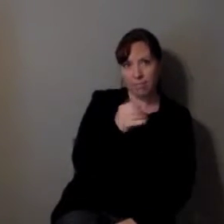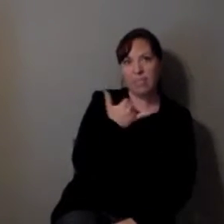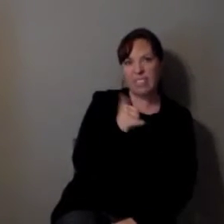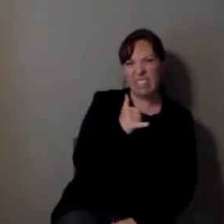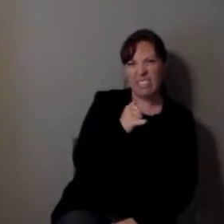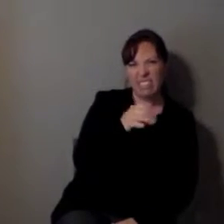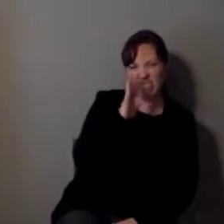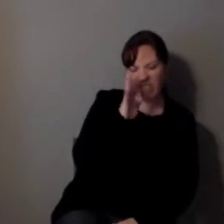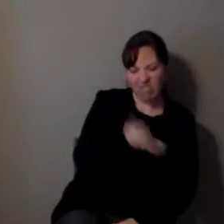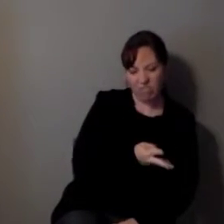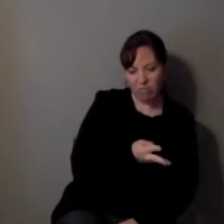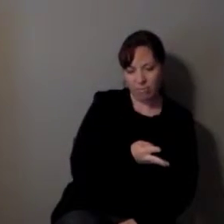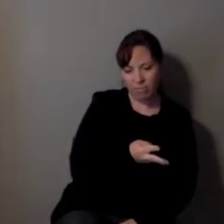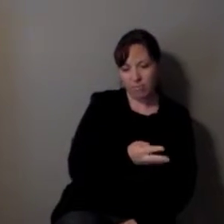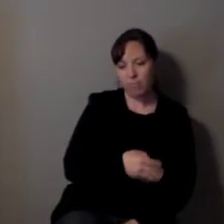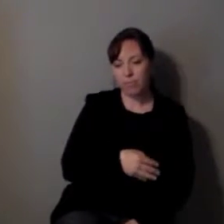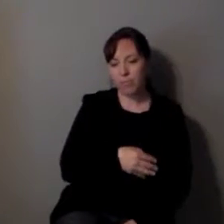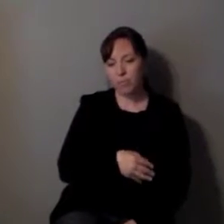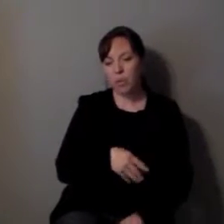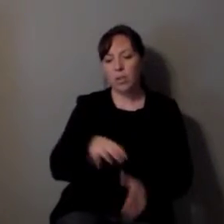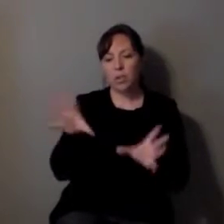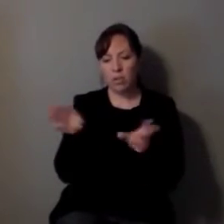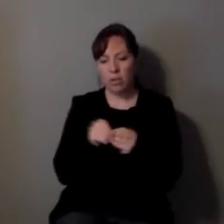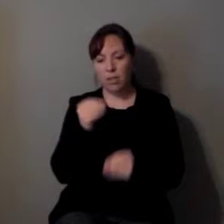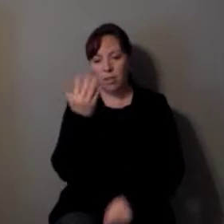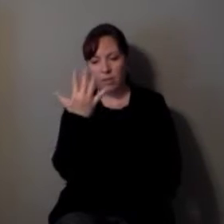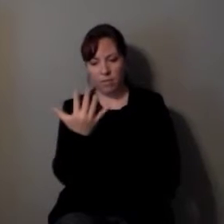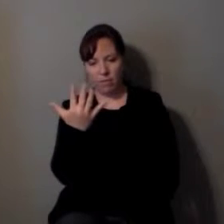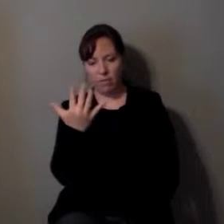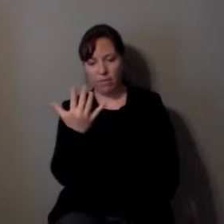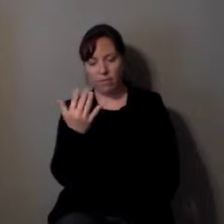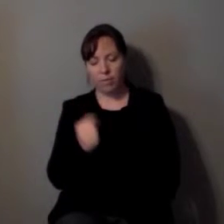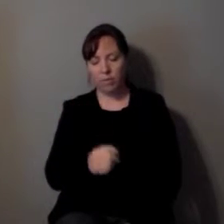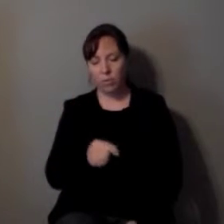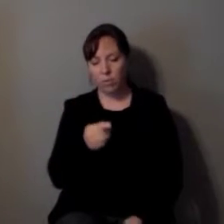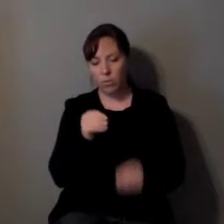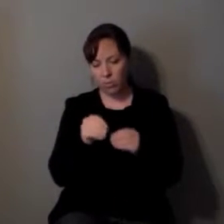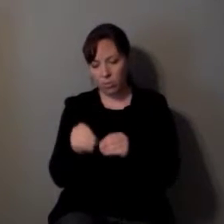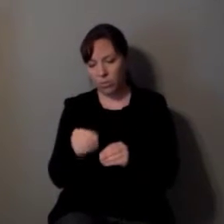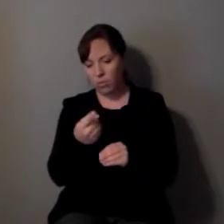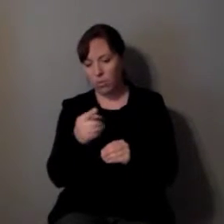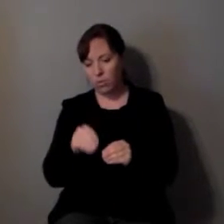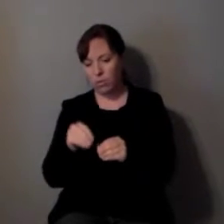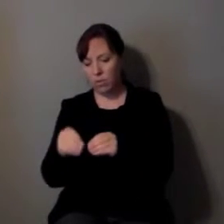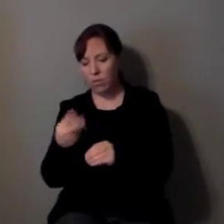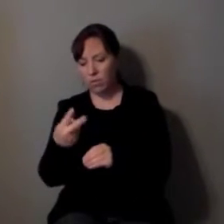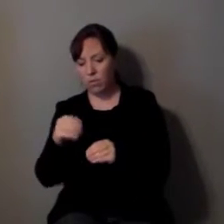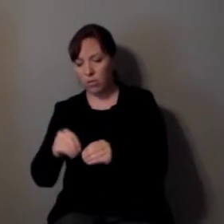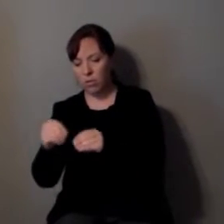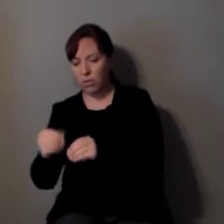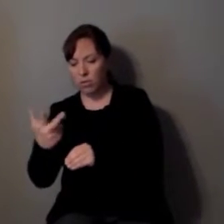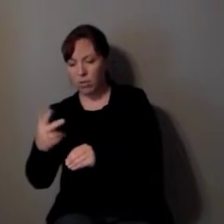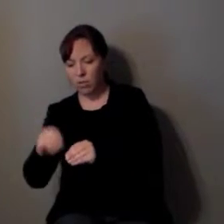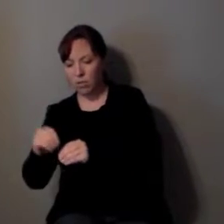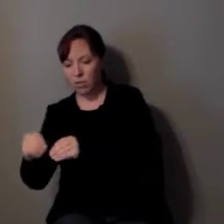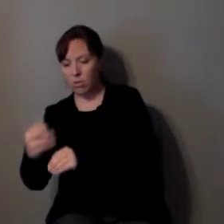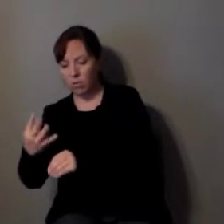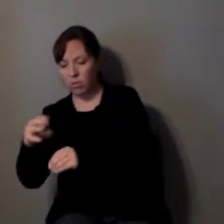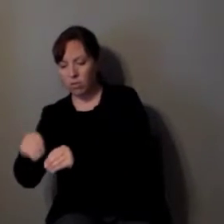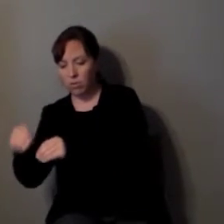it. 1, 2, 3, 4, 5. Oh, we get to the same place.